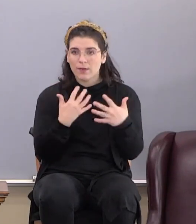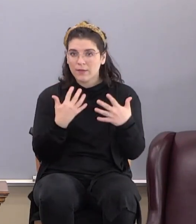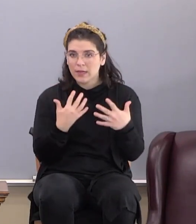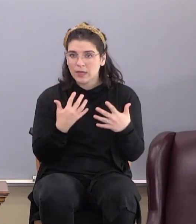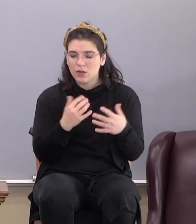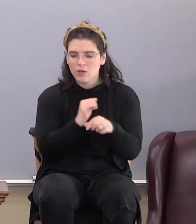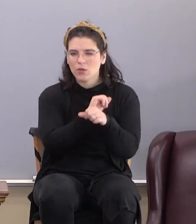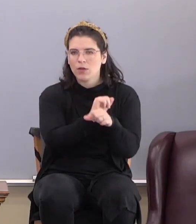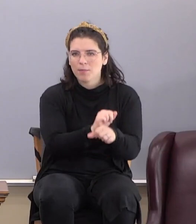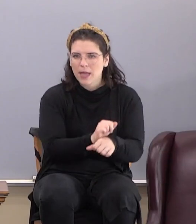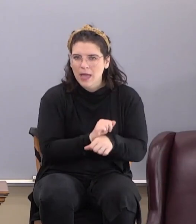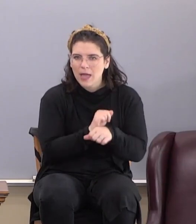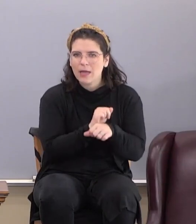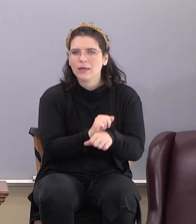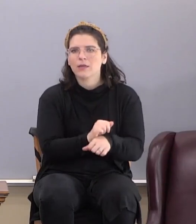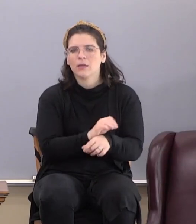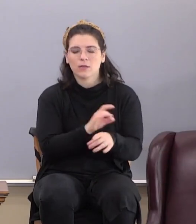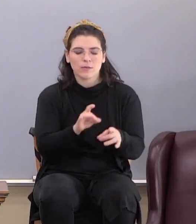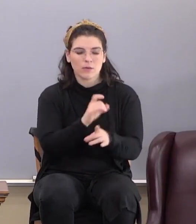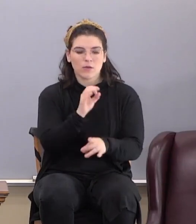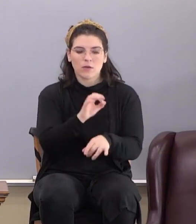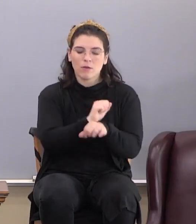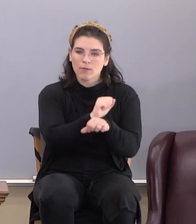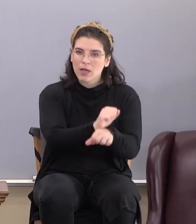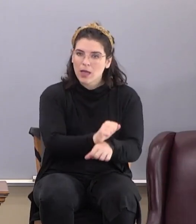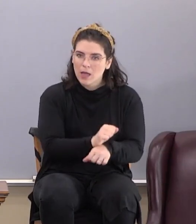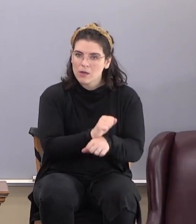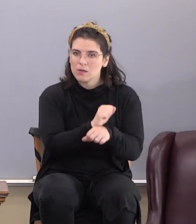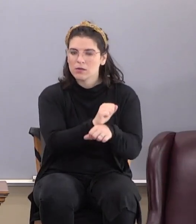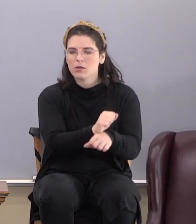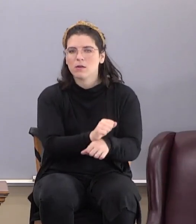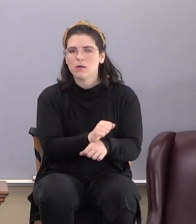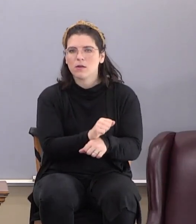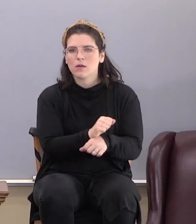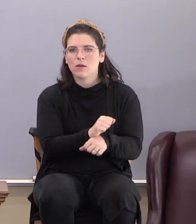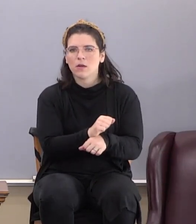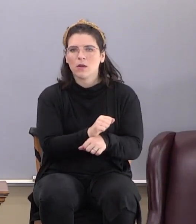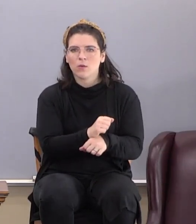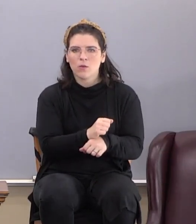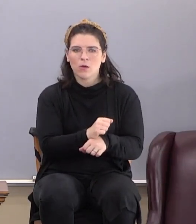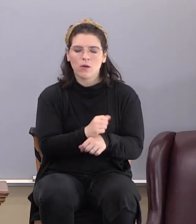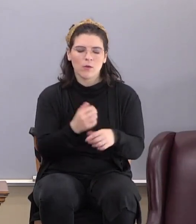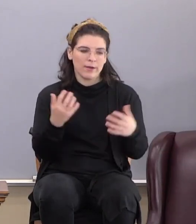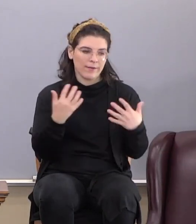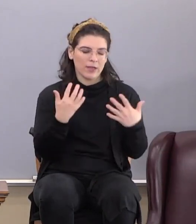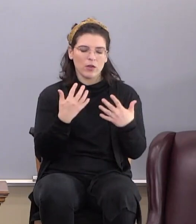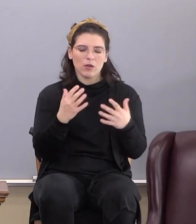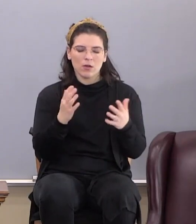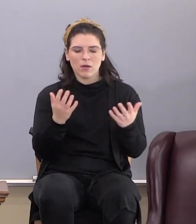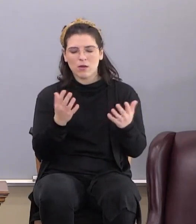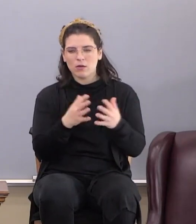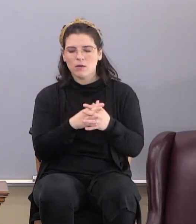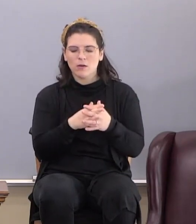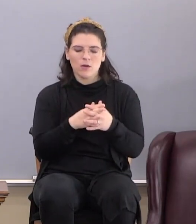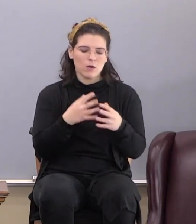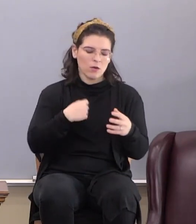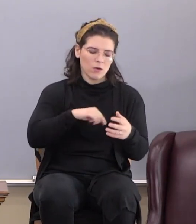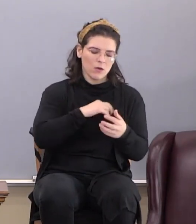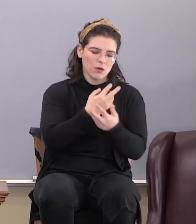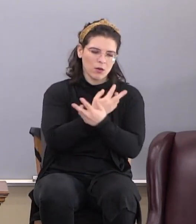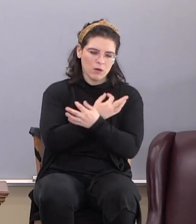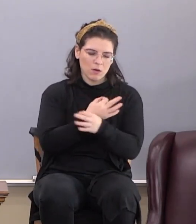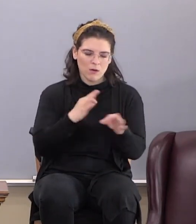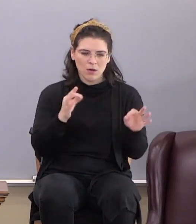the bondage, the spirit of bondage, where we fear, all right? We're free